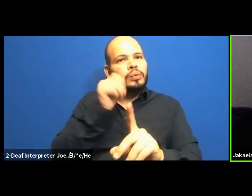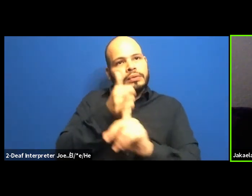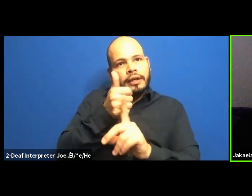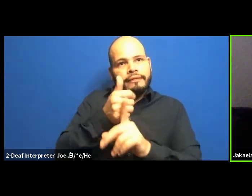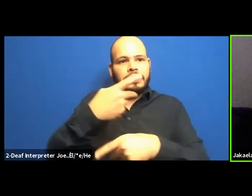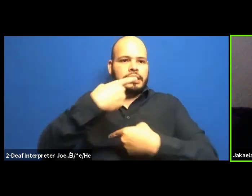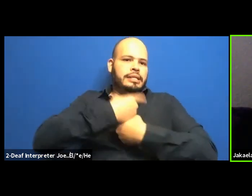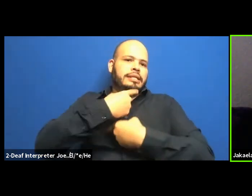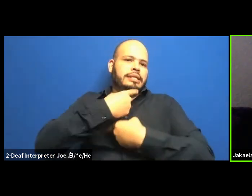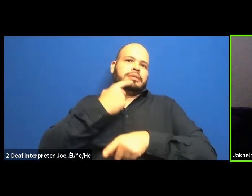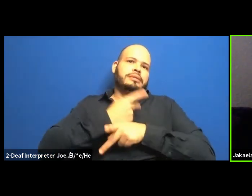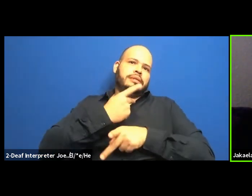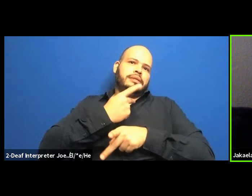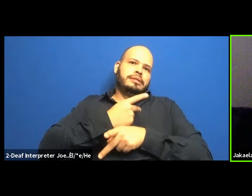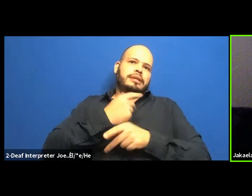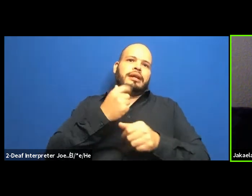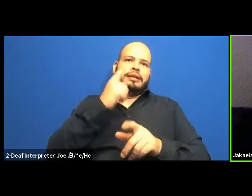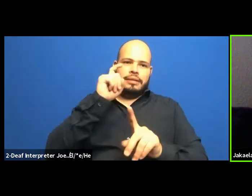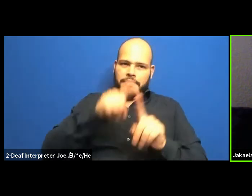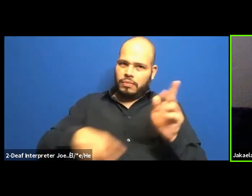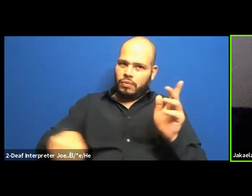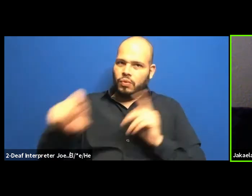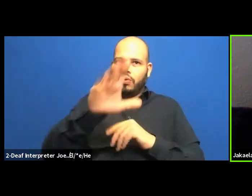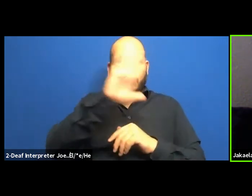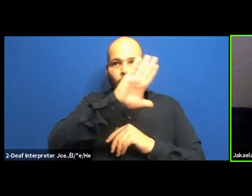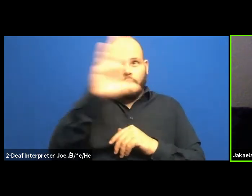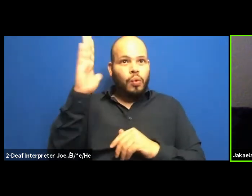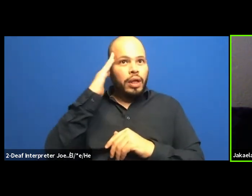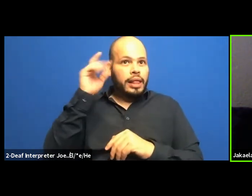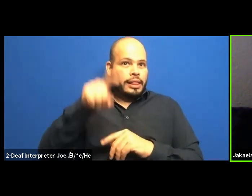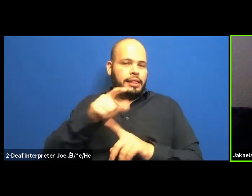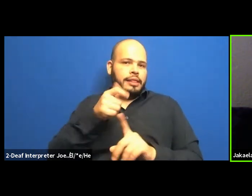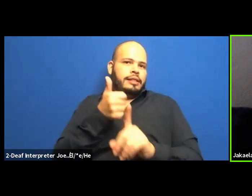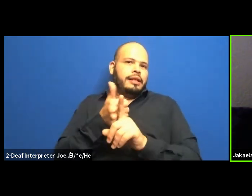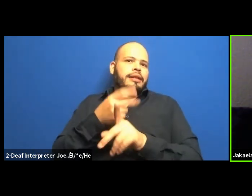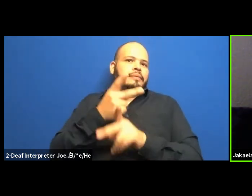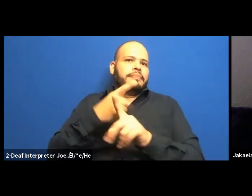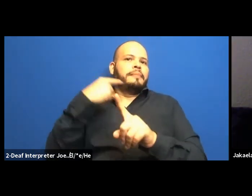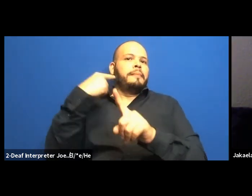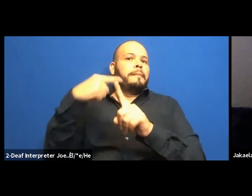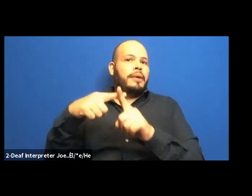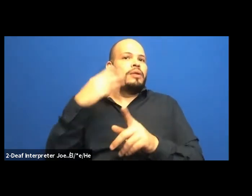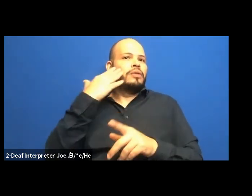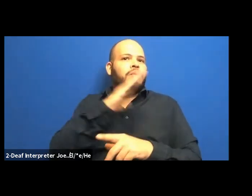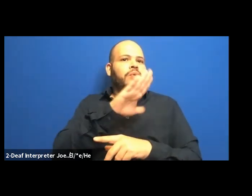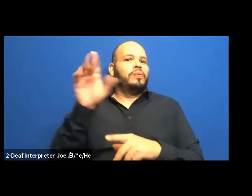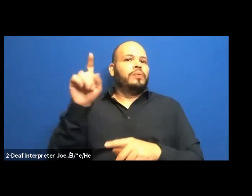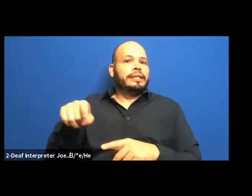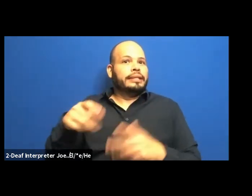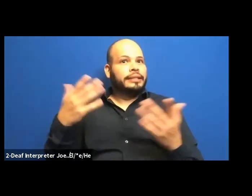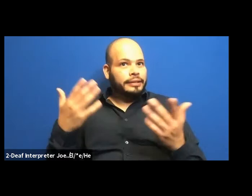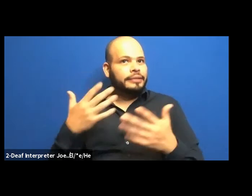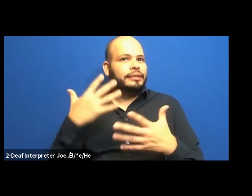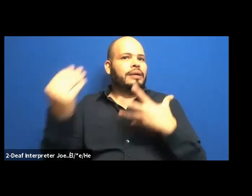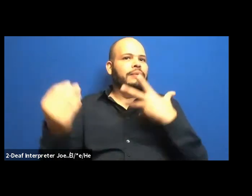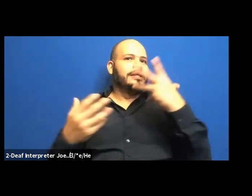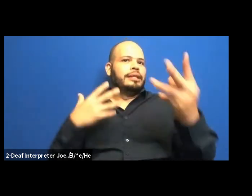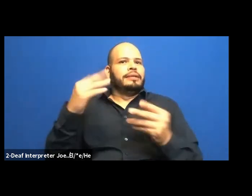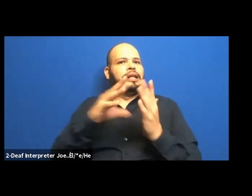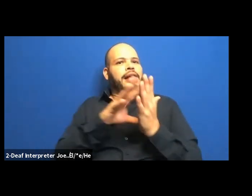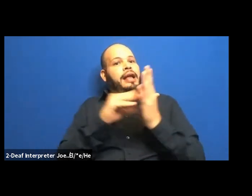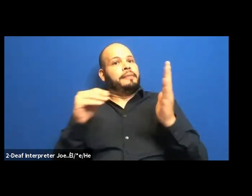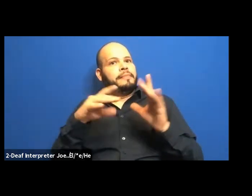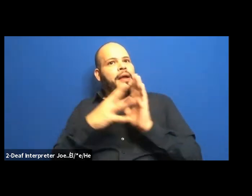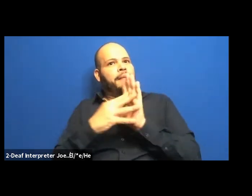plays a part into the work that we are doing. Definitely. Thank you so much for that. And I hope that